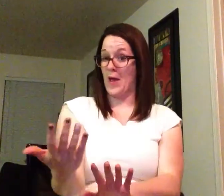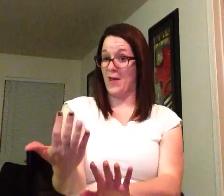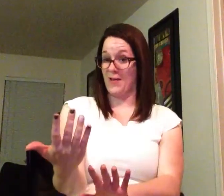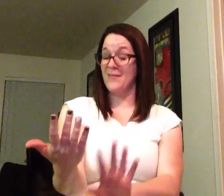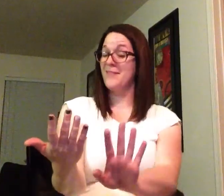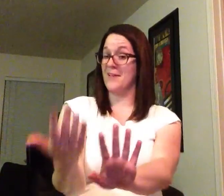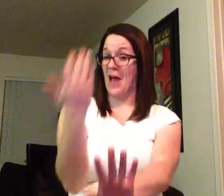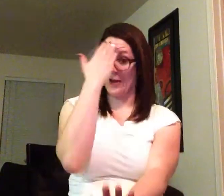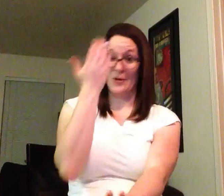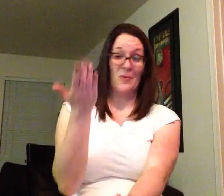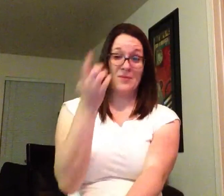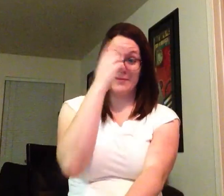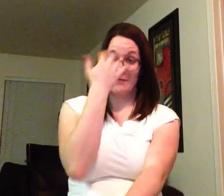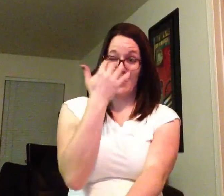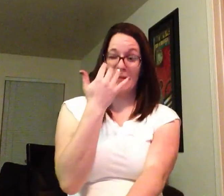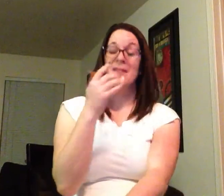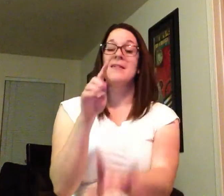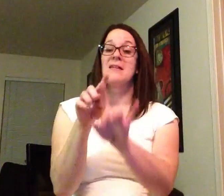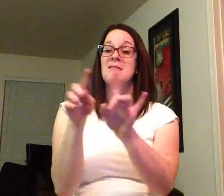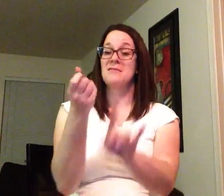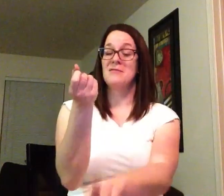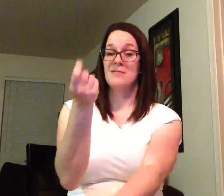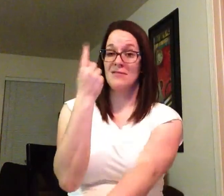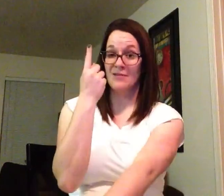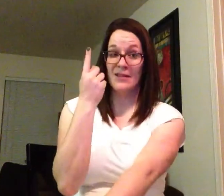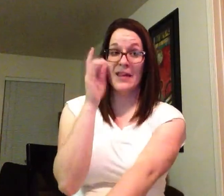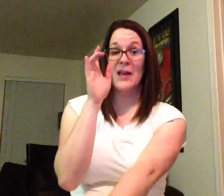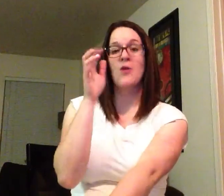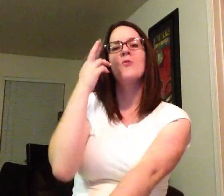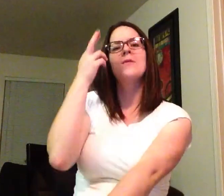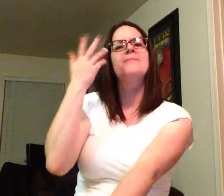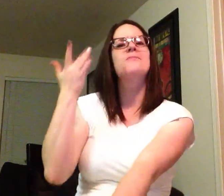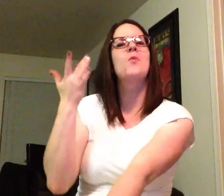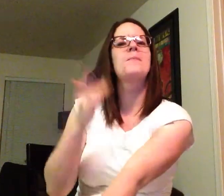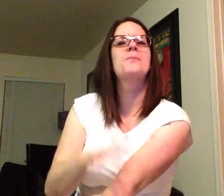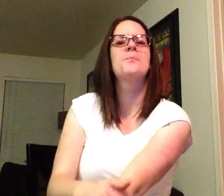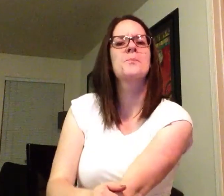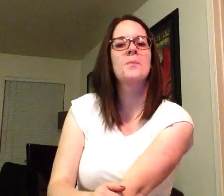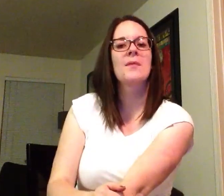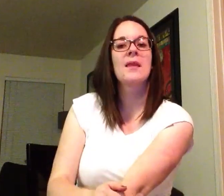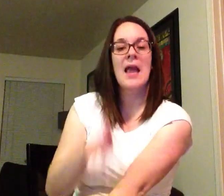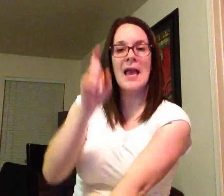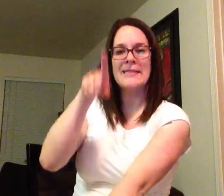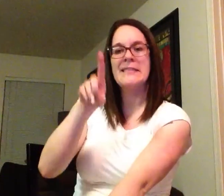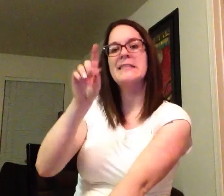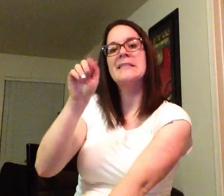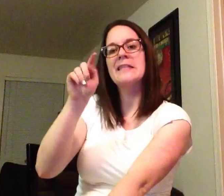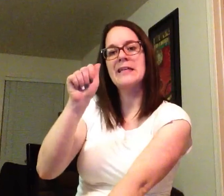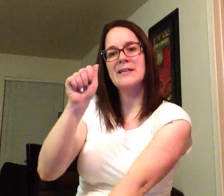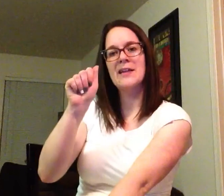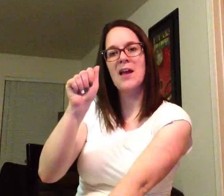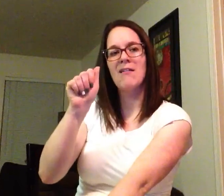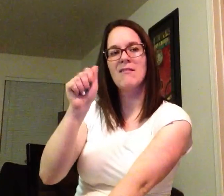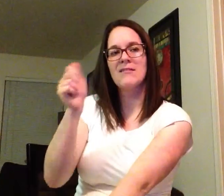right, understand that I did this strictly to gather data about everybody else in the system. I